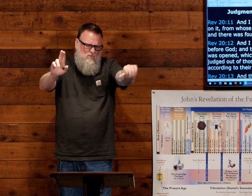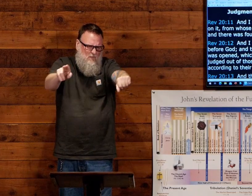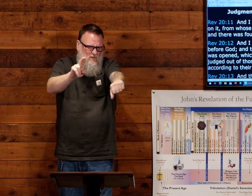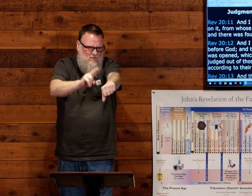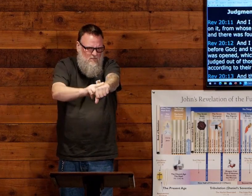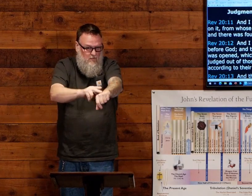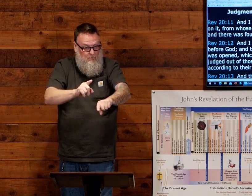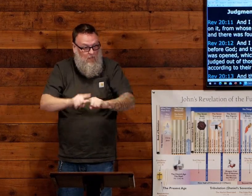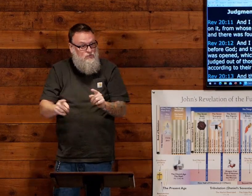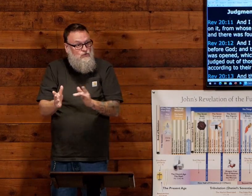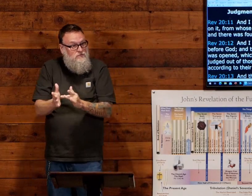Rank, that's fine.